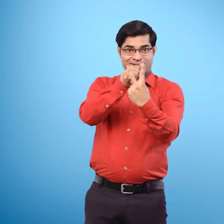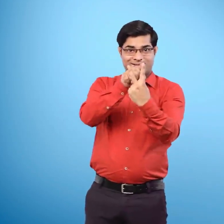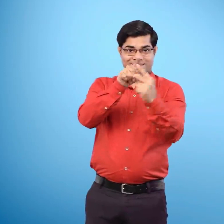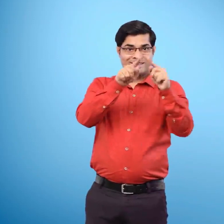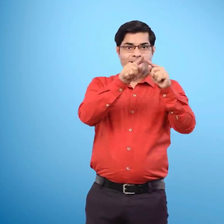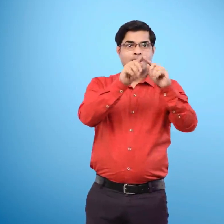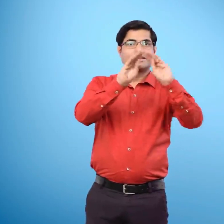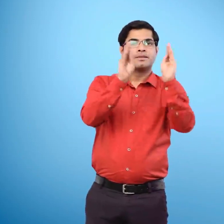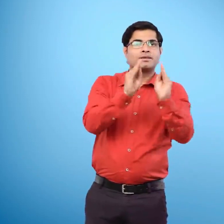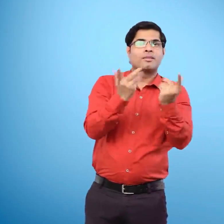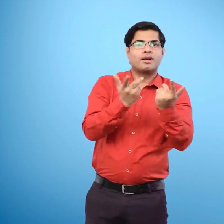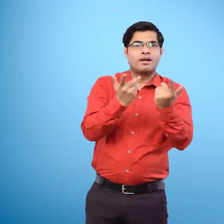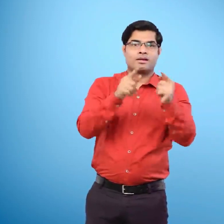Each box is square in shape.